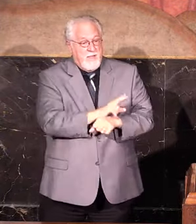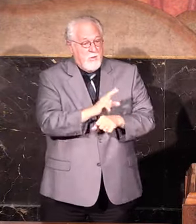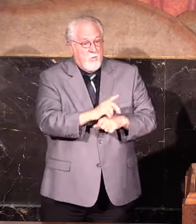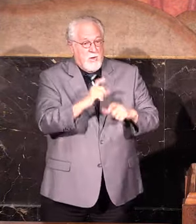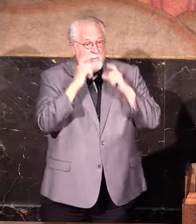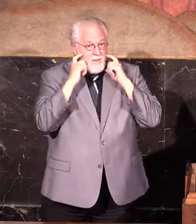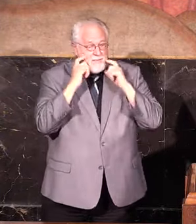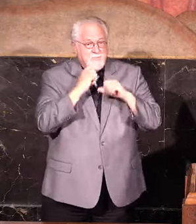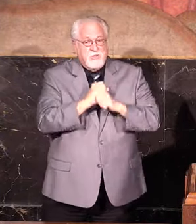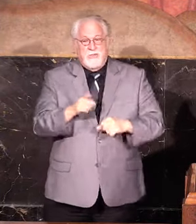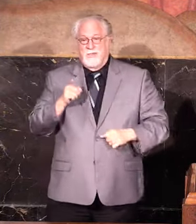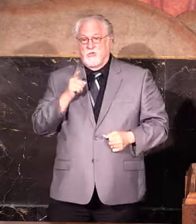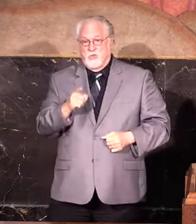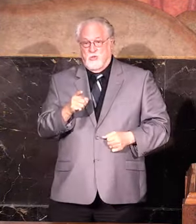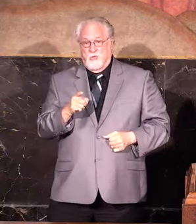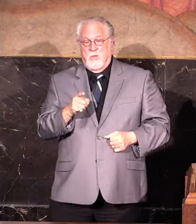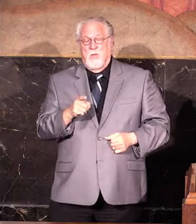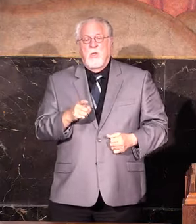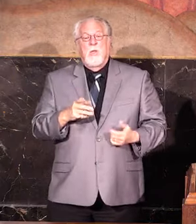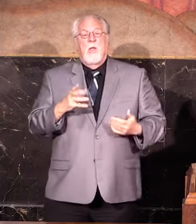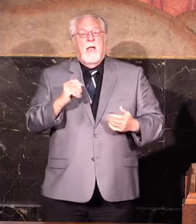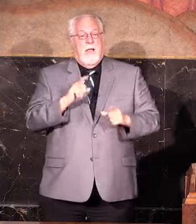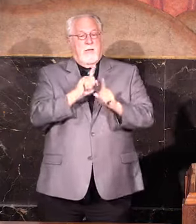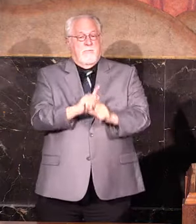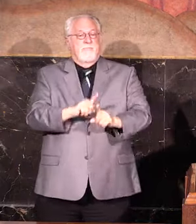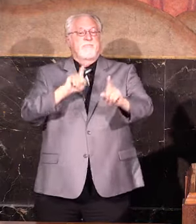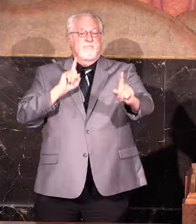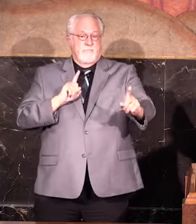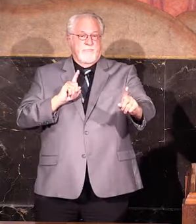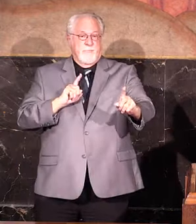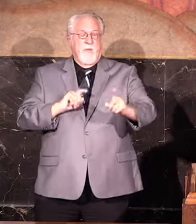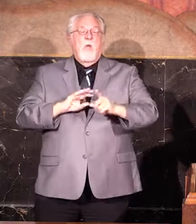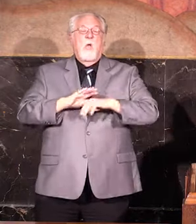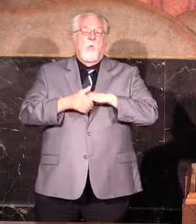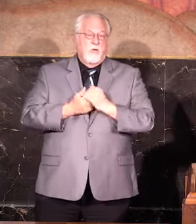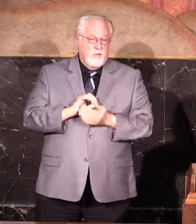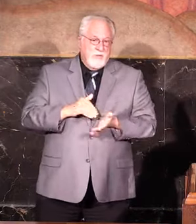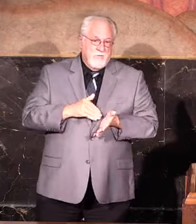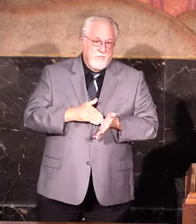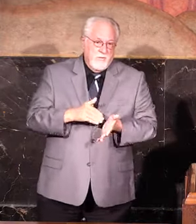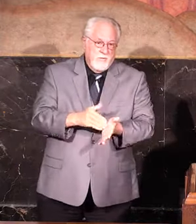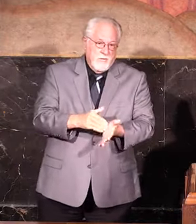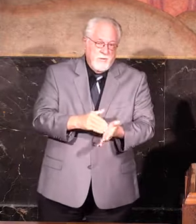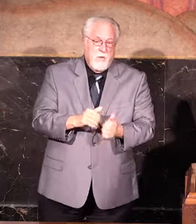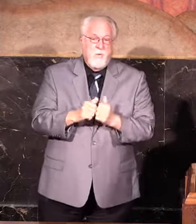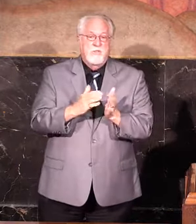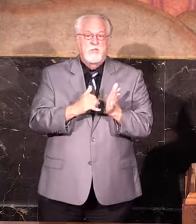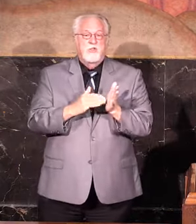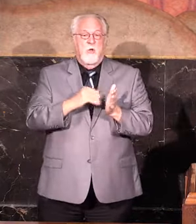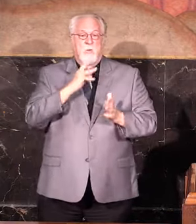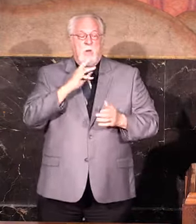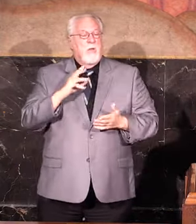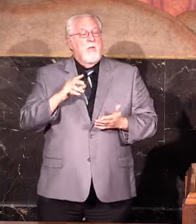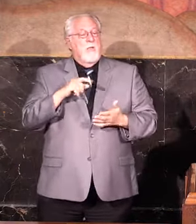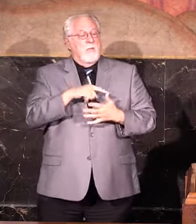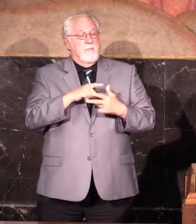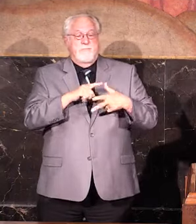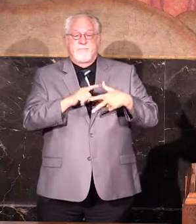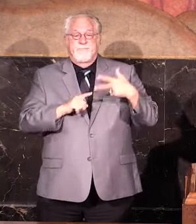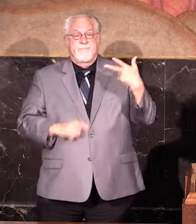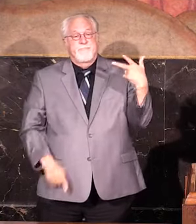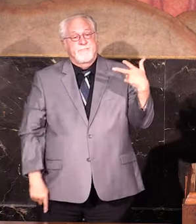you. In addition to that, keeping that distance, washing your hands frequently with soap and water, these are things